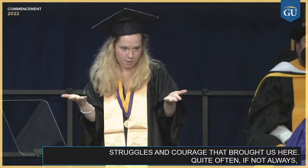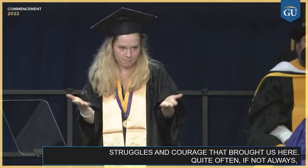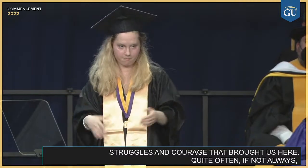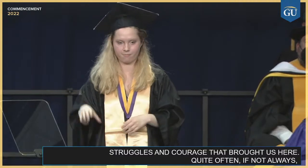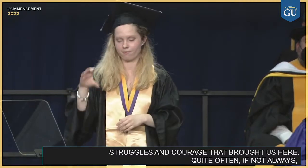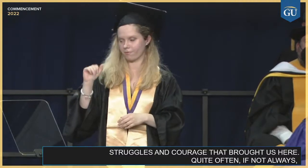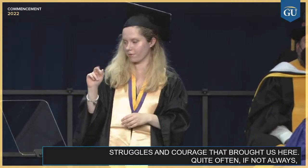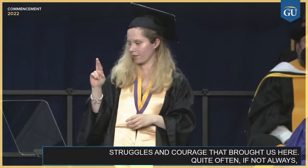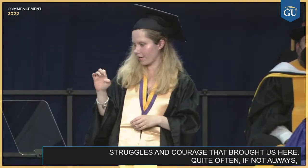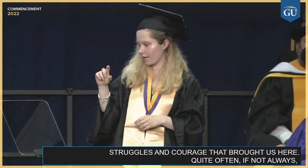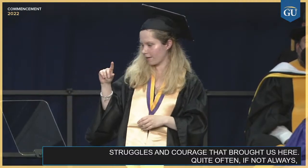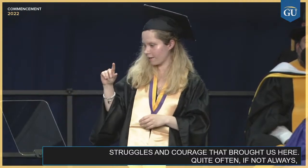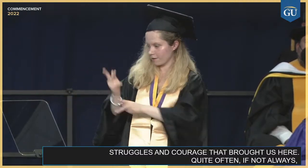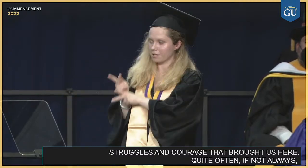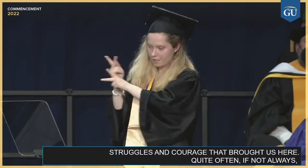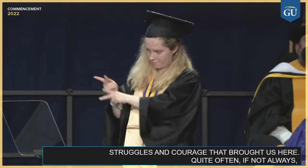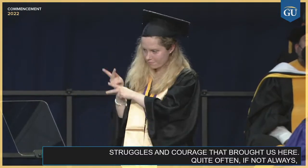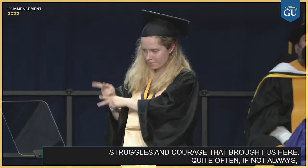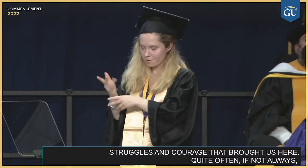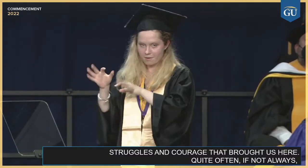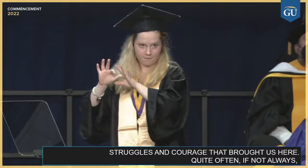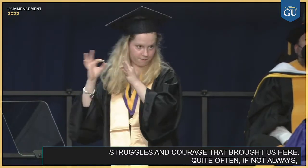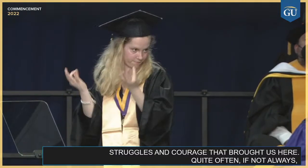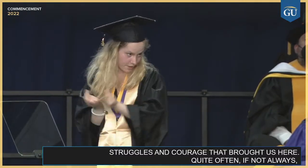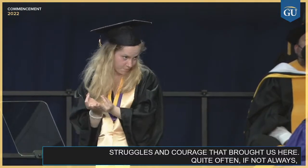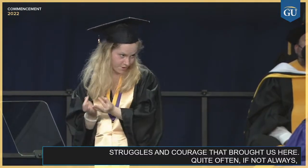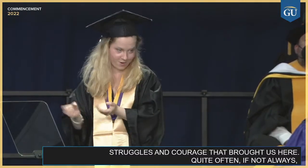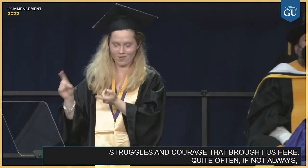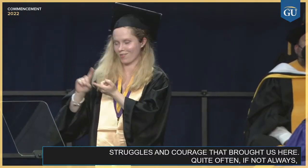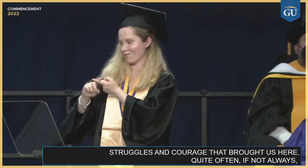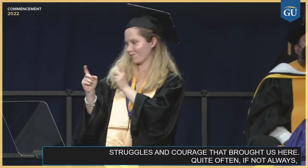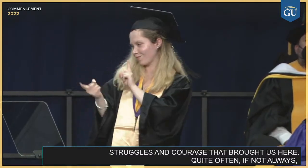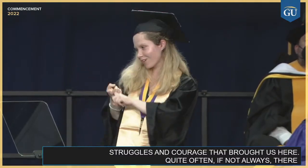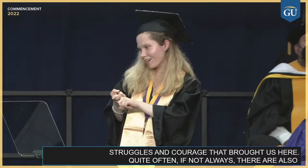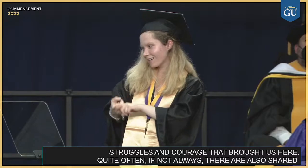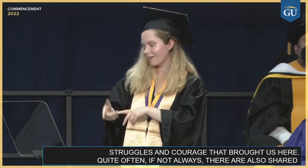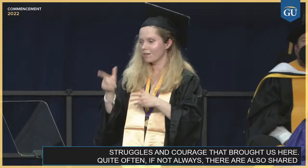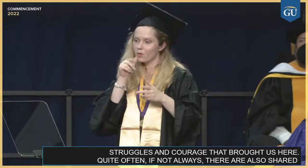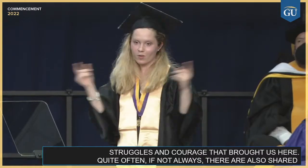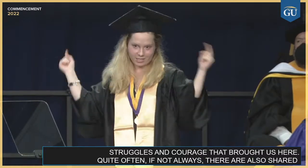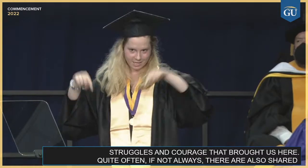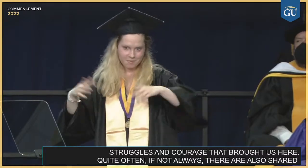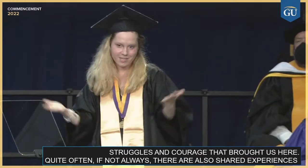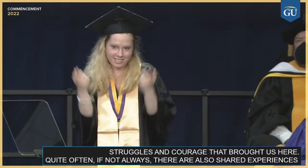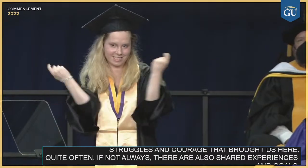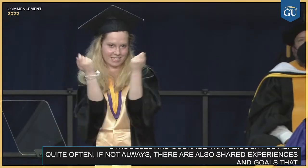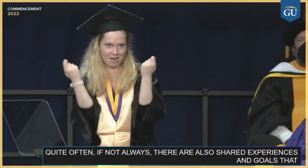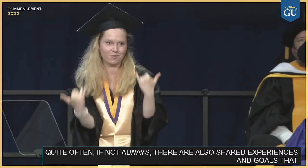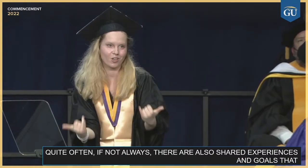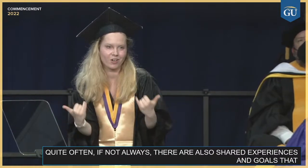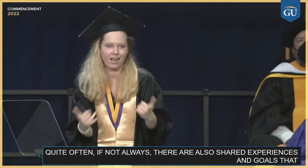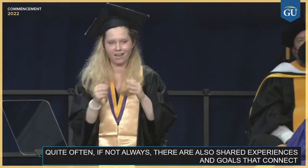experiences and goals that connected us and made this day possible. And I want to acknowledge and thank our